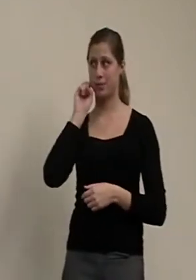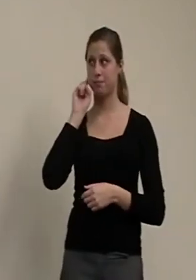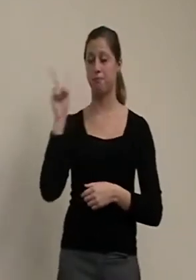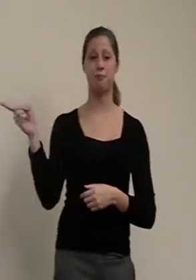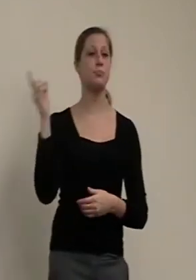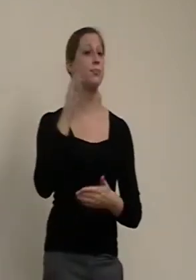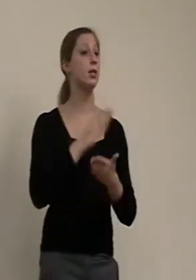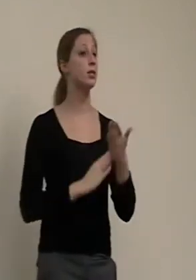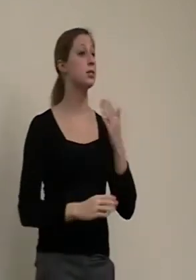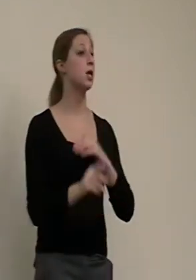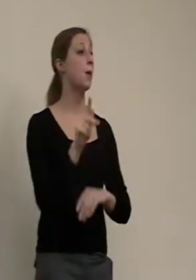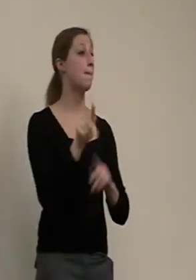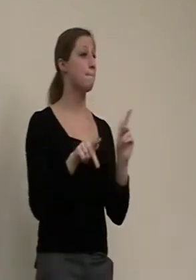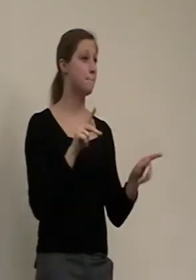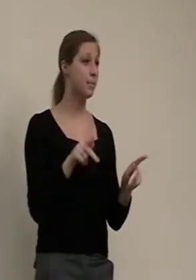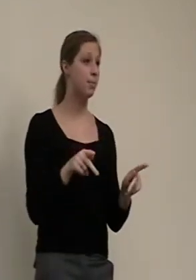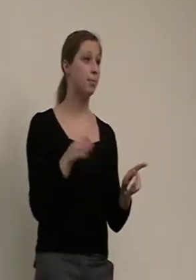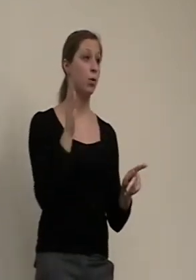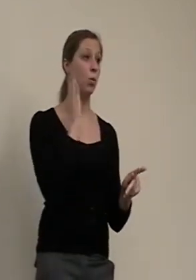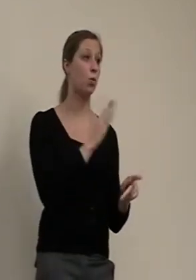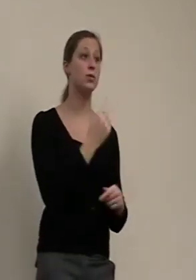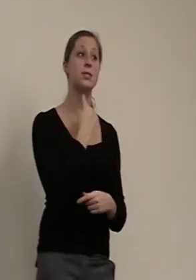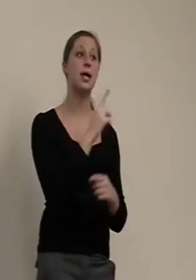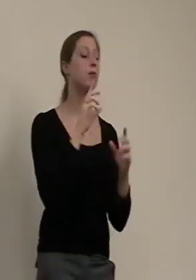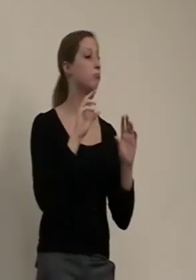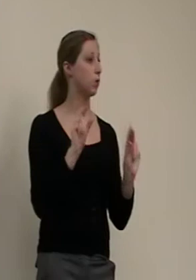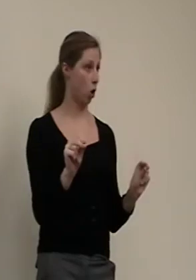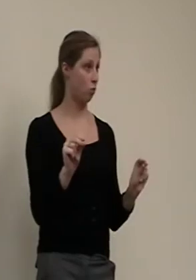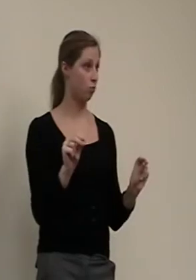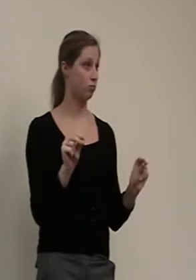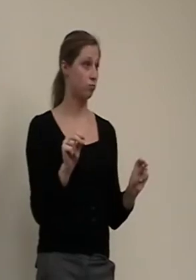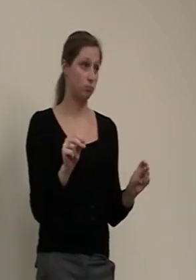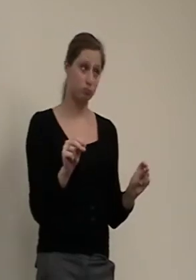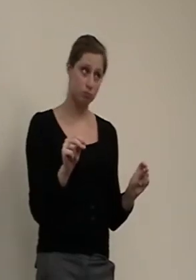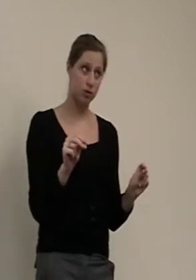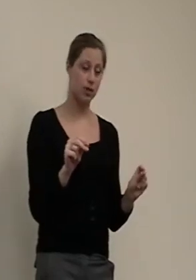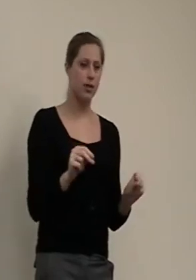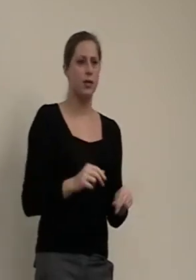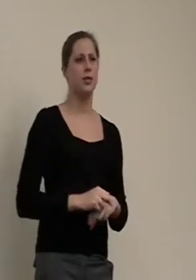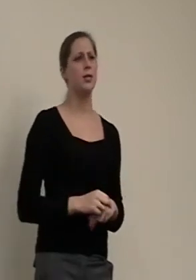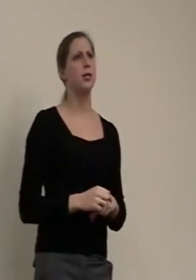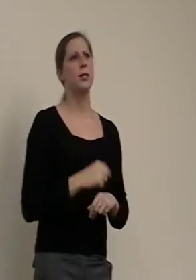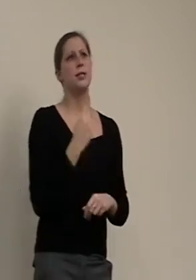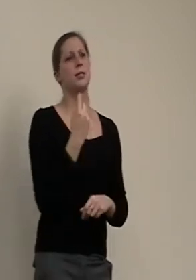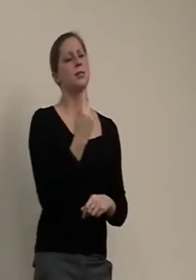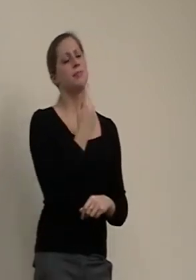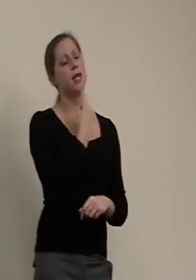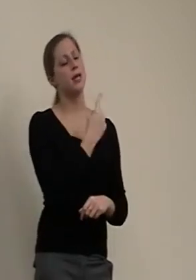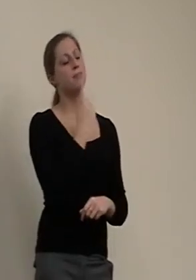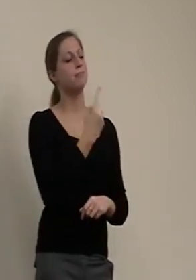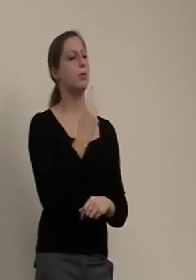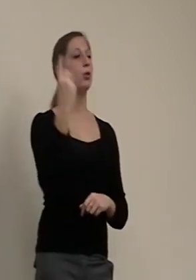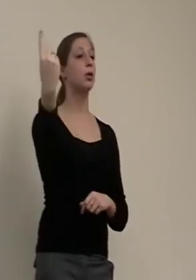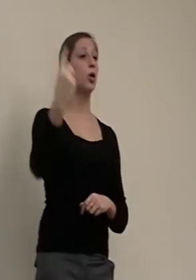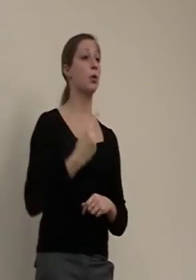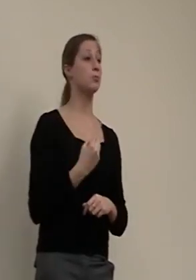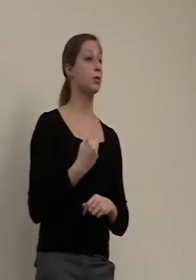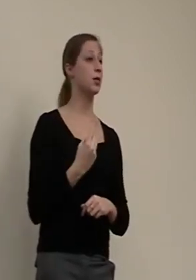waive that if for some reason, let's say someone comes in and says, you know what, I've been deaf all of my life.